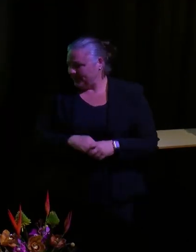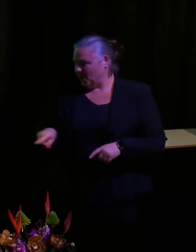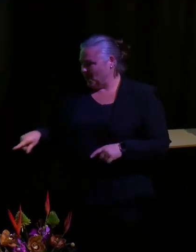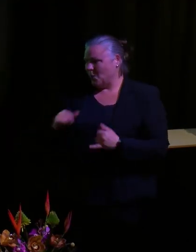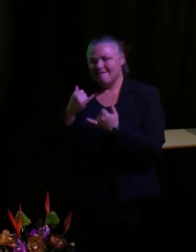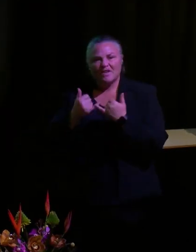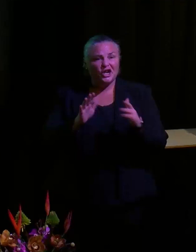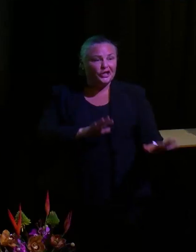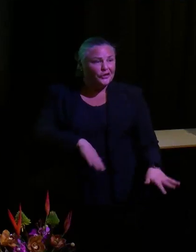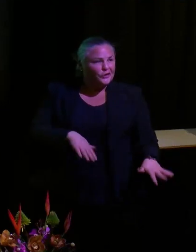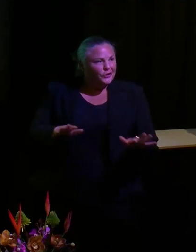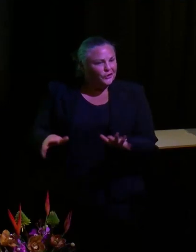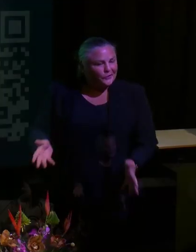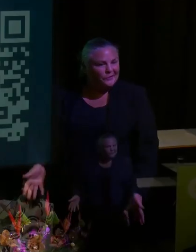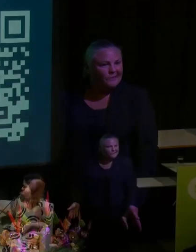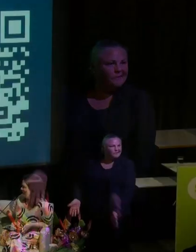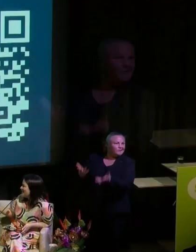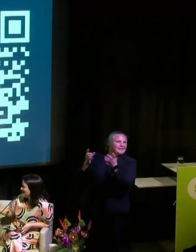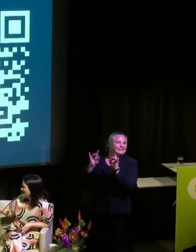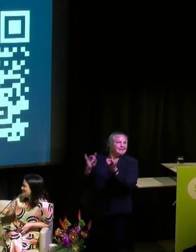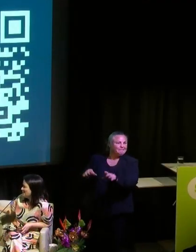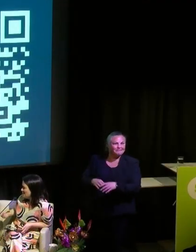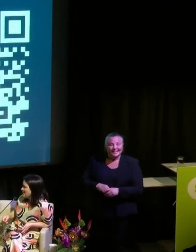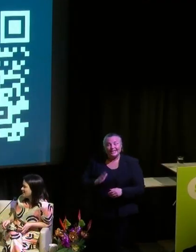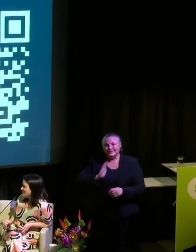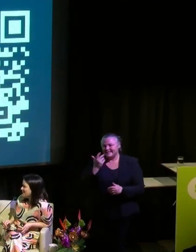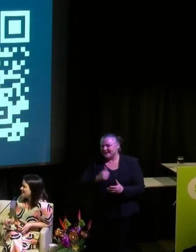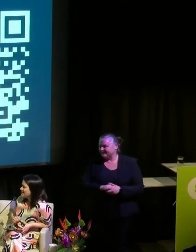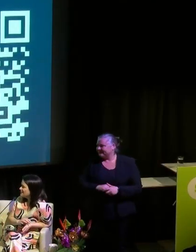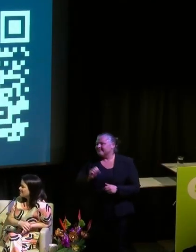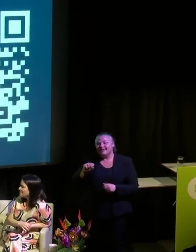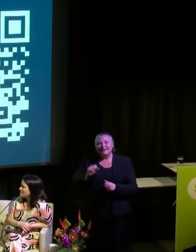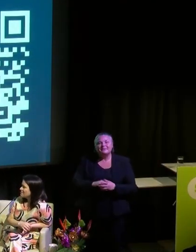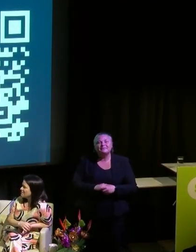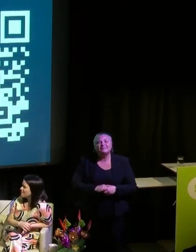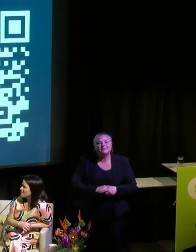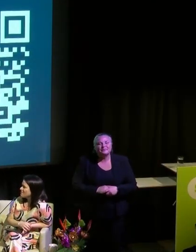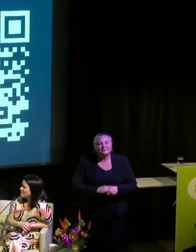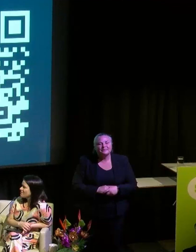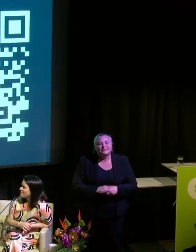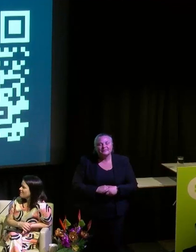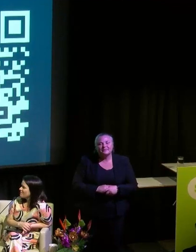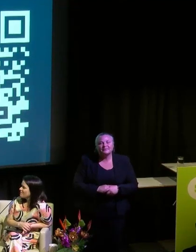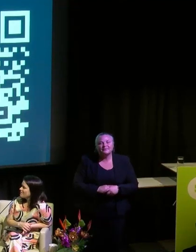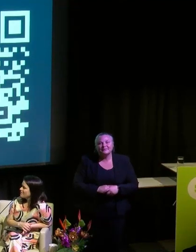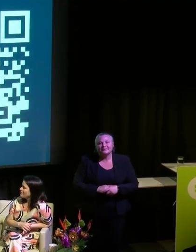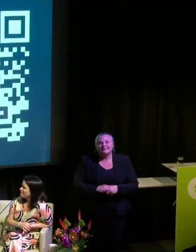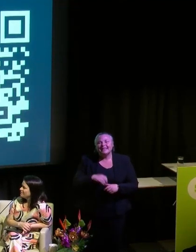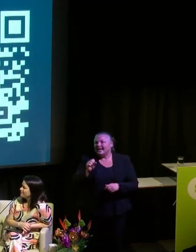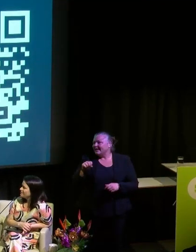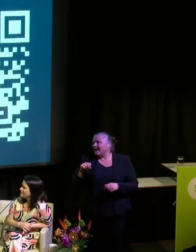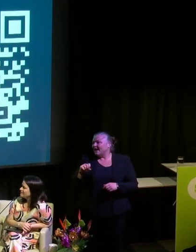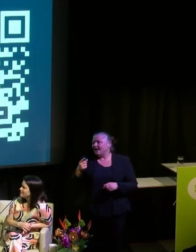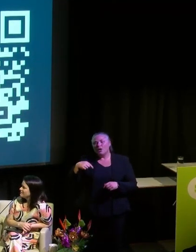laissez-faire curatorial approach, but it's the provocation that's so important. Yeah. But we were just talking about that before, about how curators